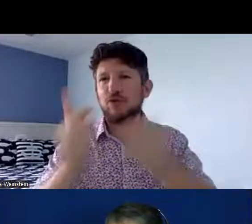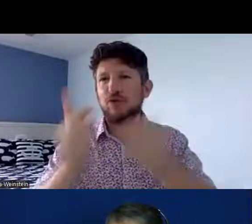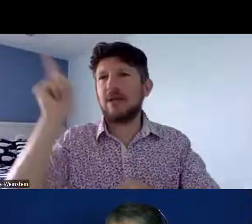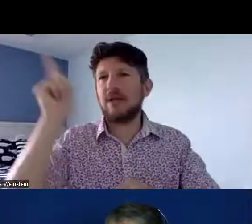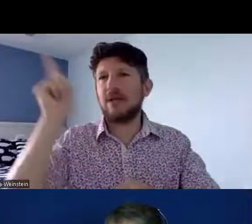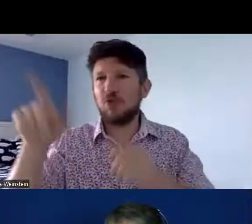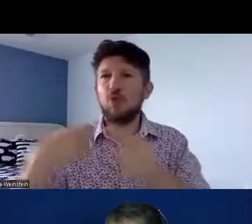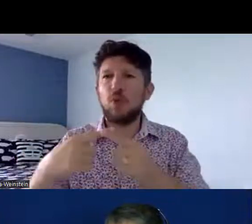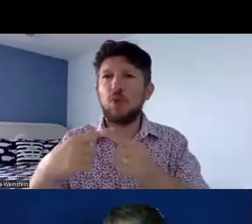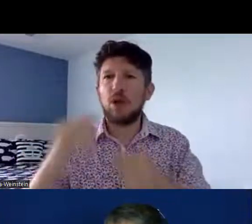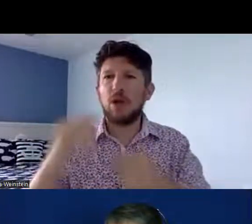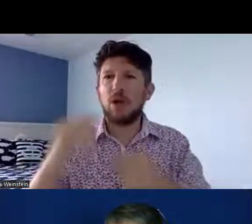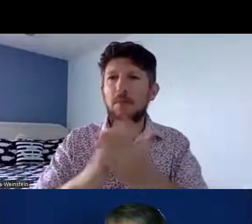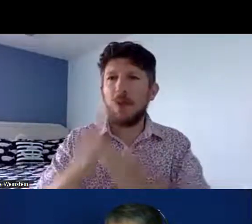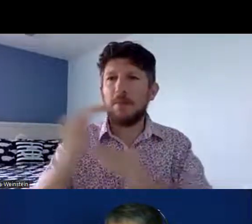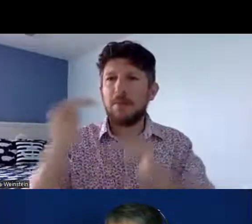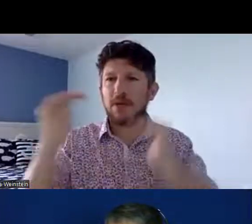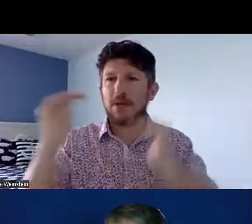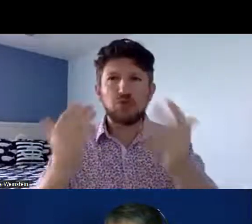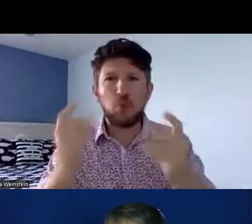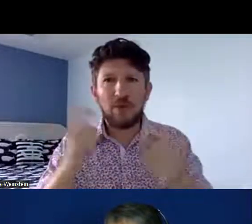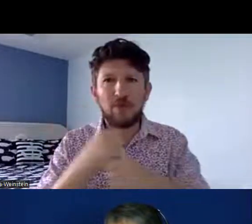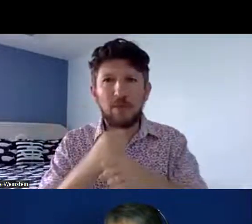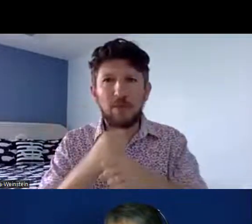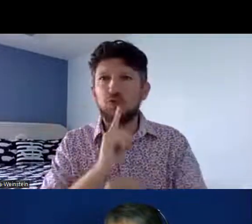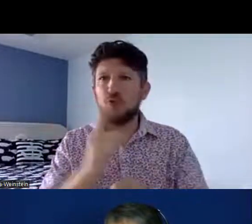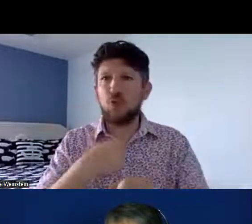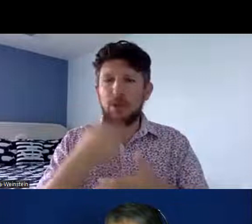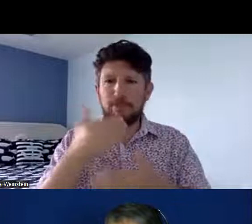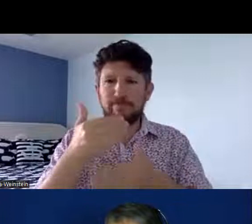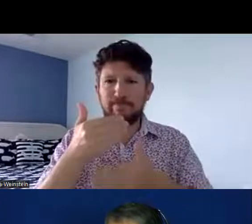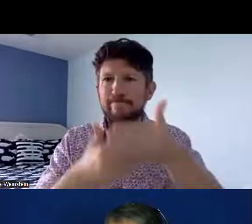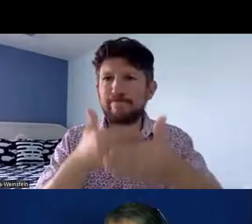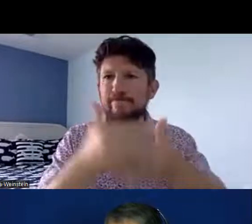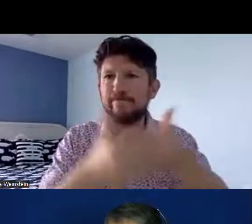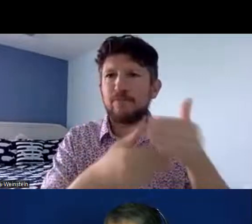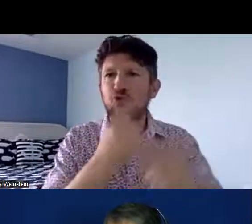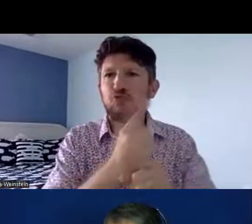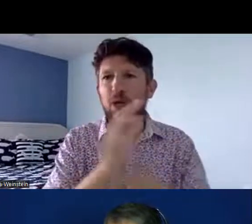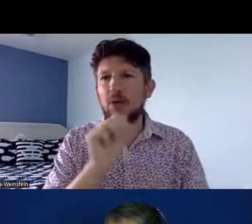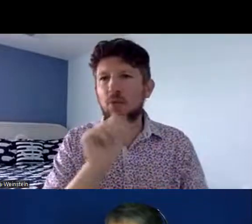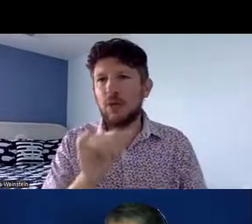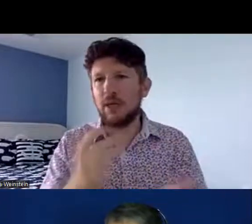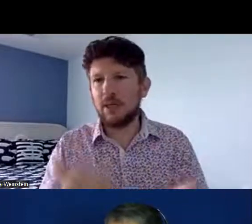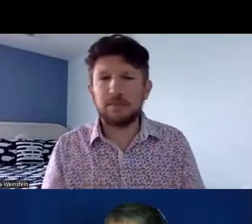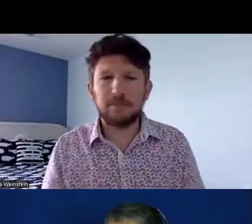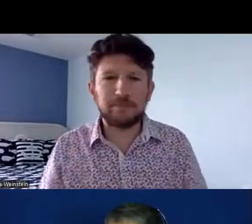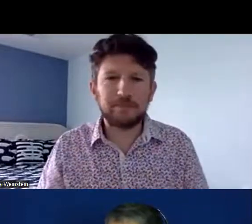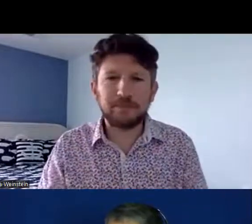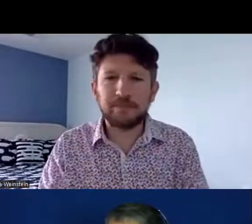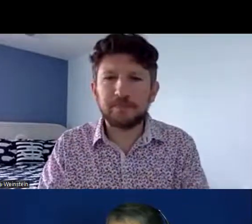received, access to services in the future. So we have to make sure that we